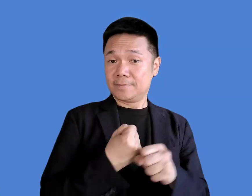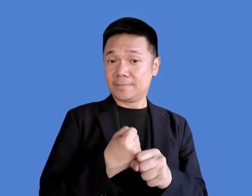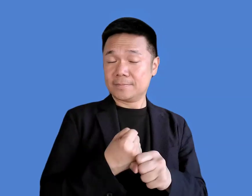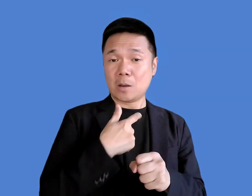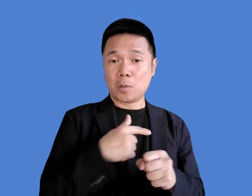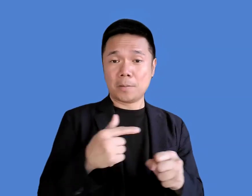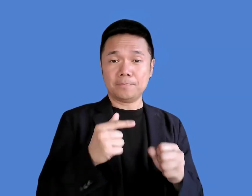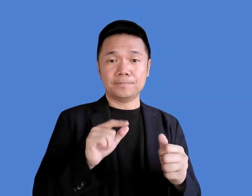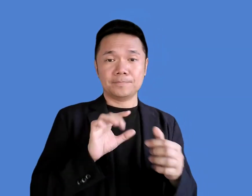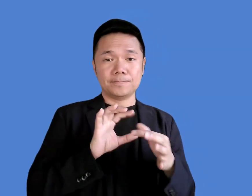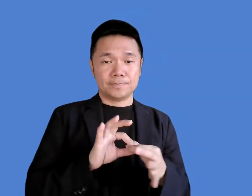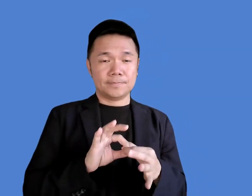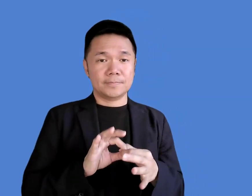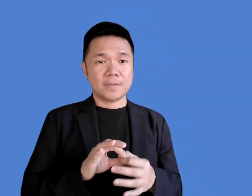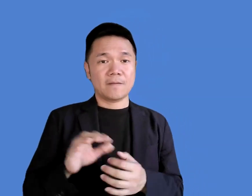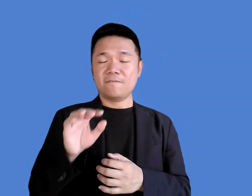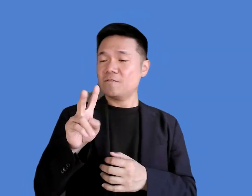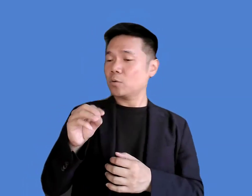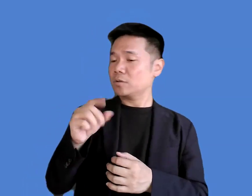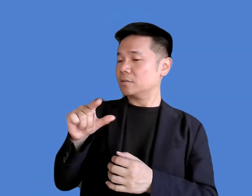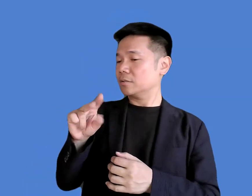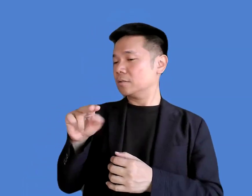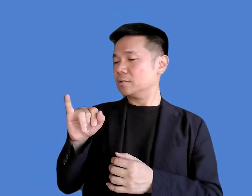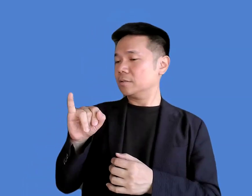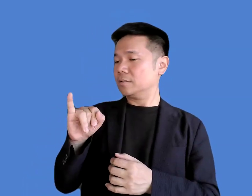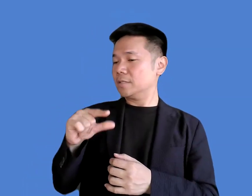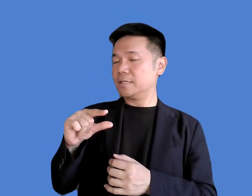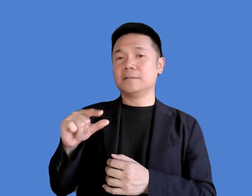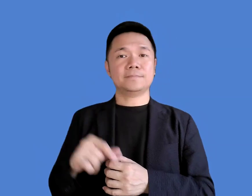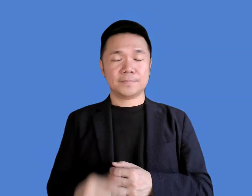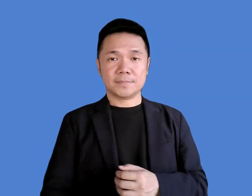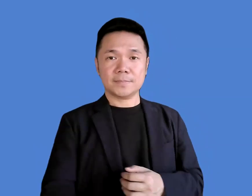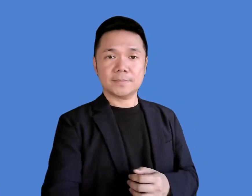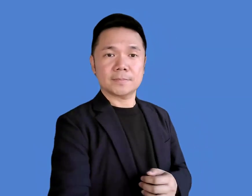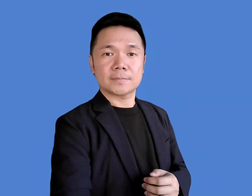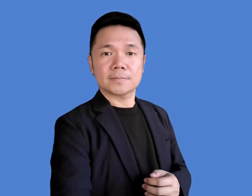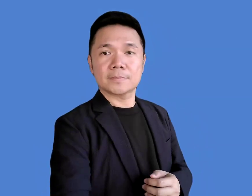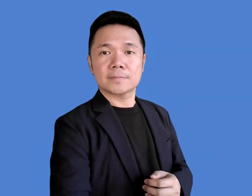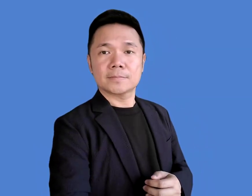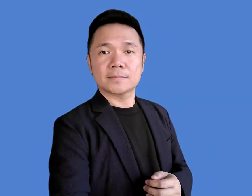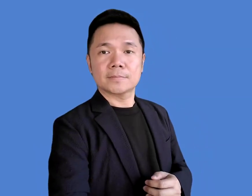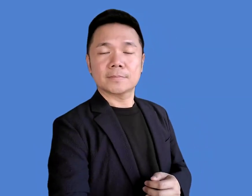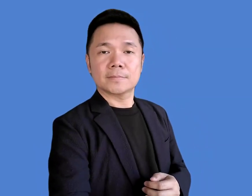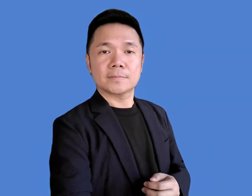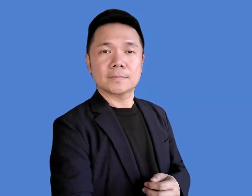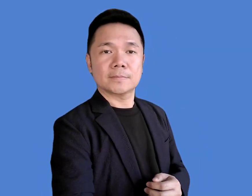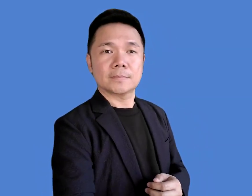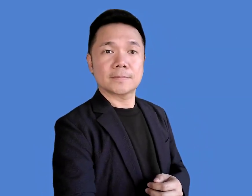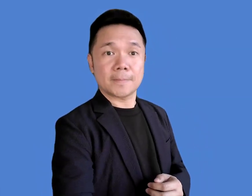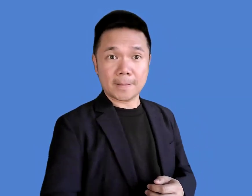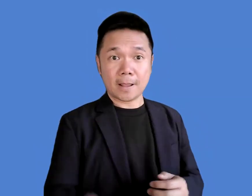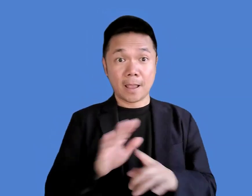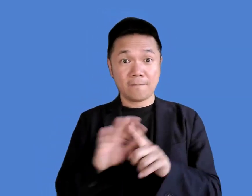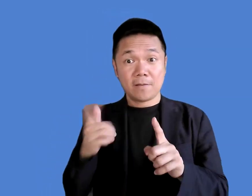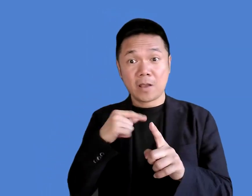with WOPNIC, an agency that work at the bottom of the pyramid or the base